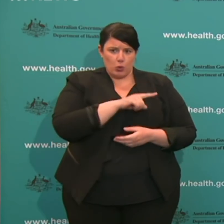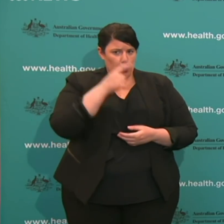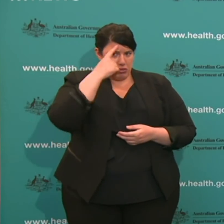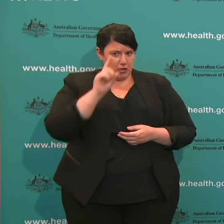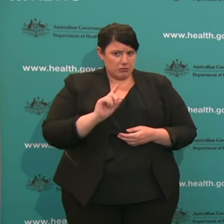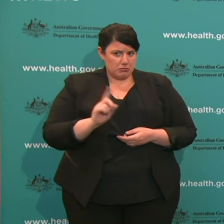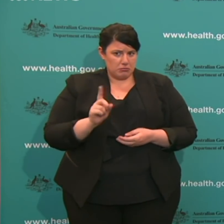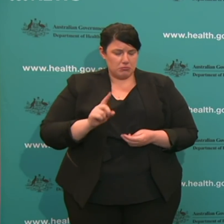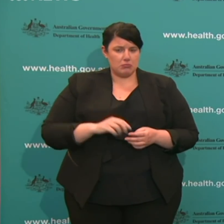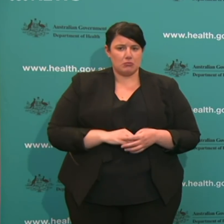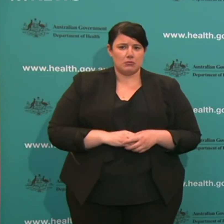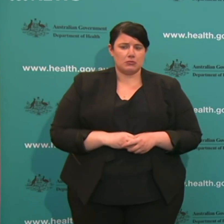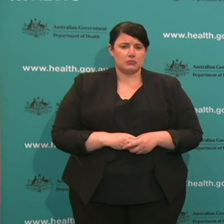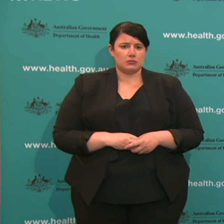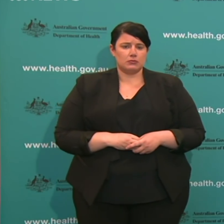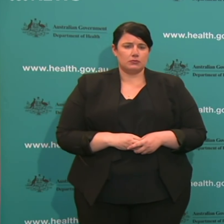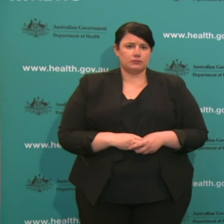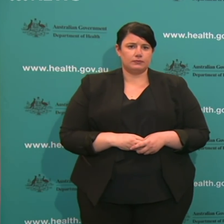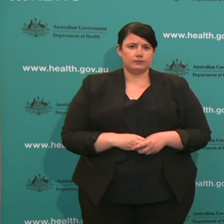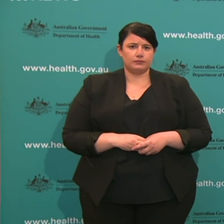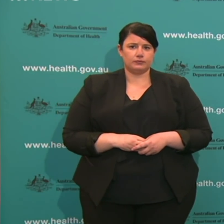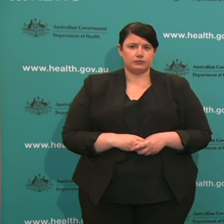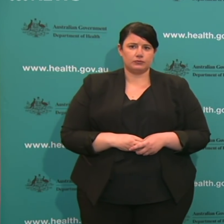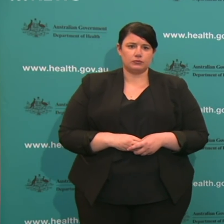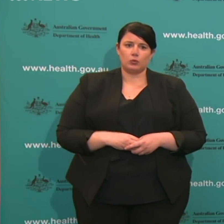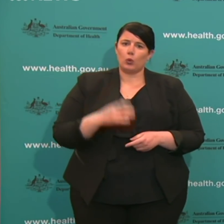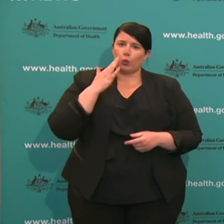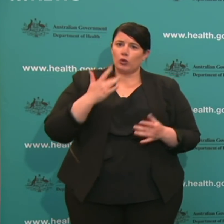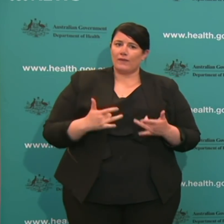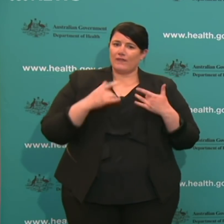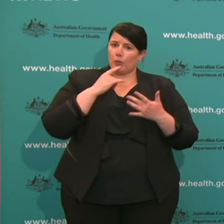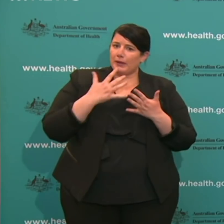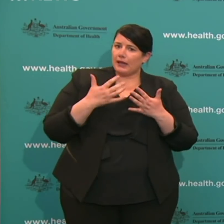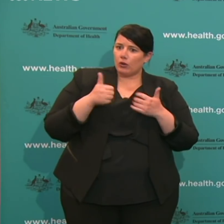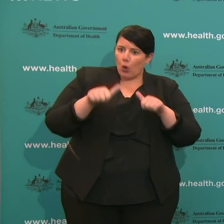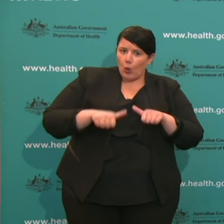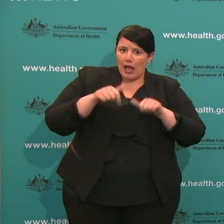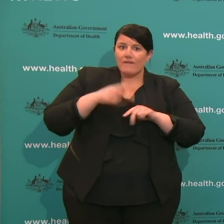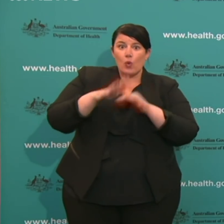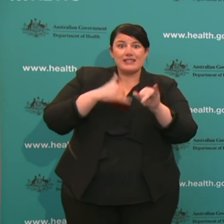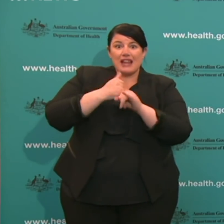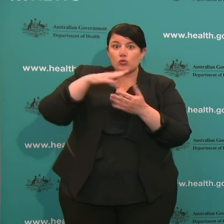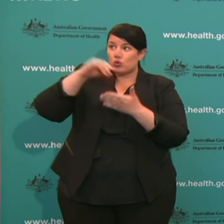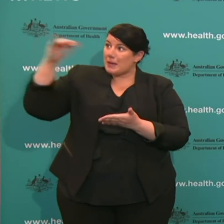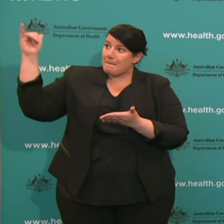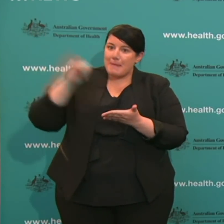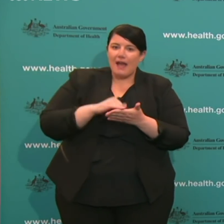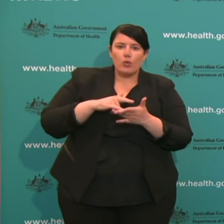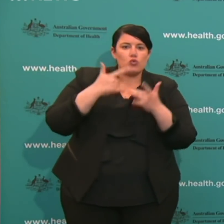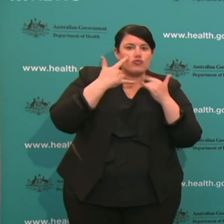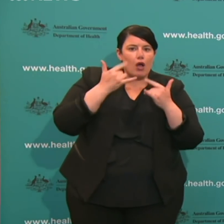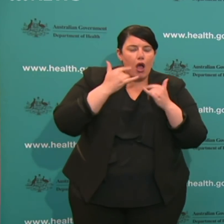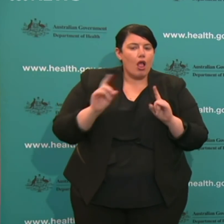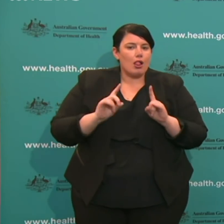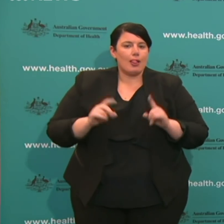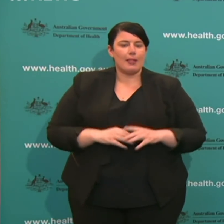And when do you envisage it being safe for the international students to come either for a pilot or more broadly?